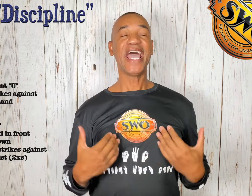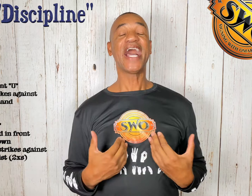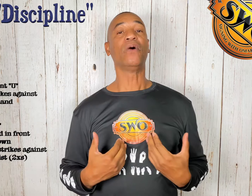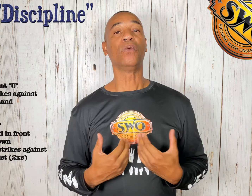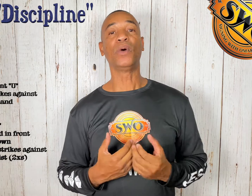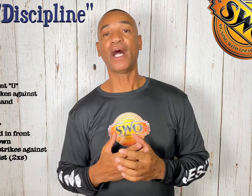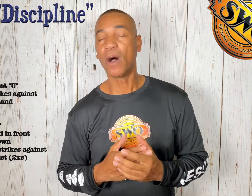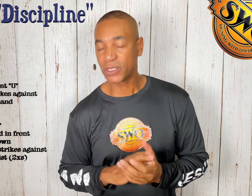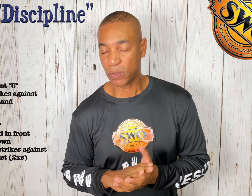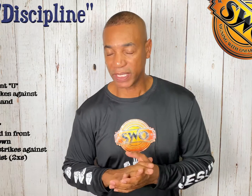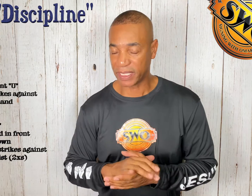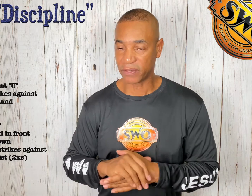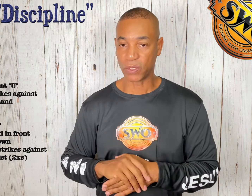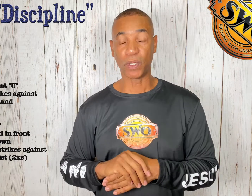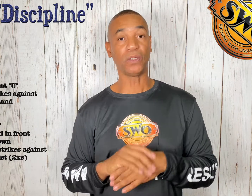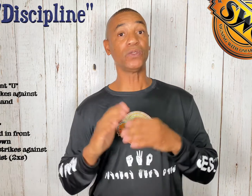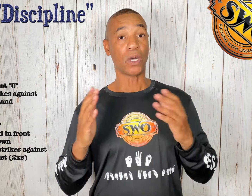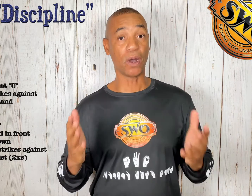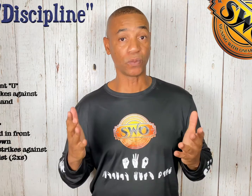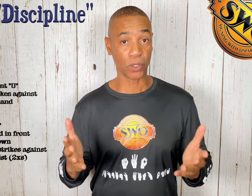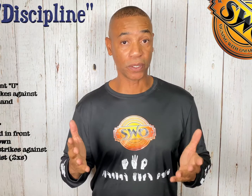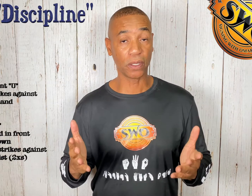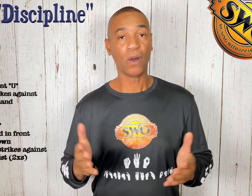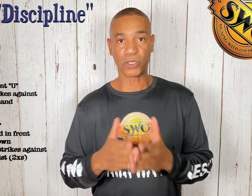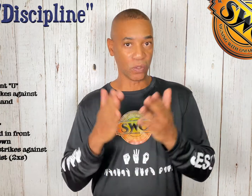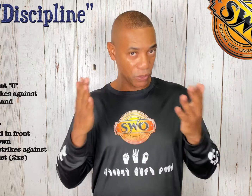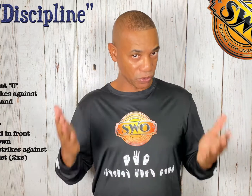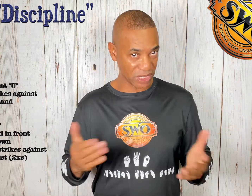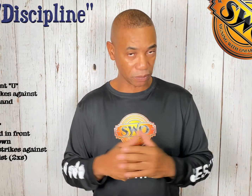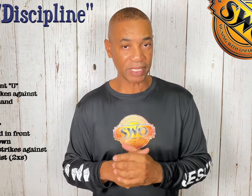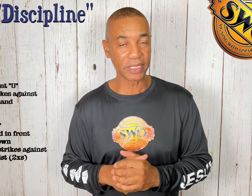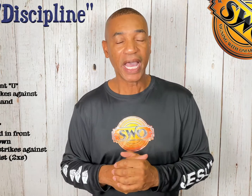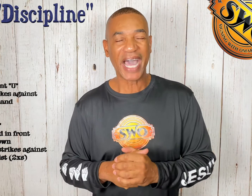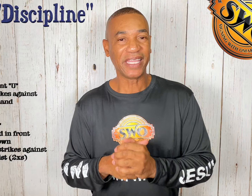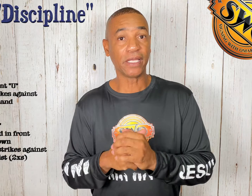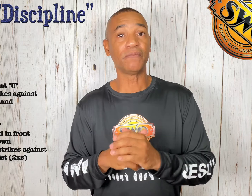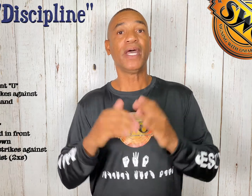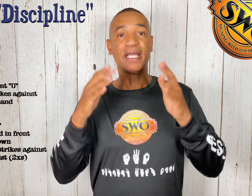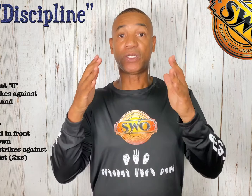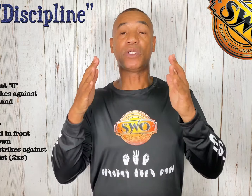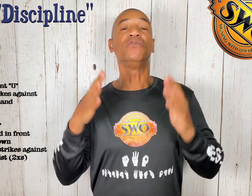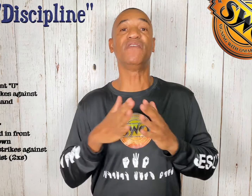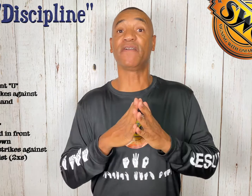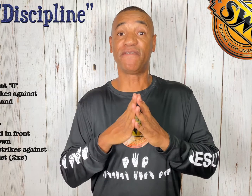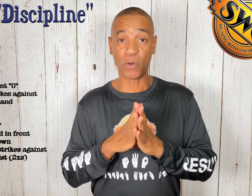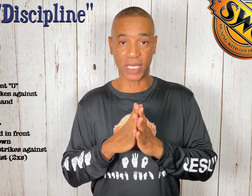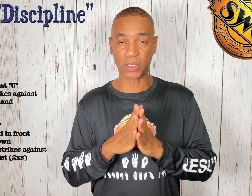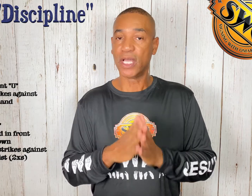Now, when I think of someone who's a hard worker or someone who's disciplined, I think of them as someone who's very focused. So you